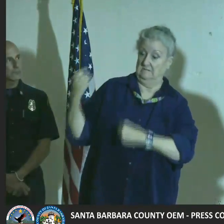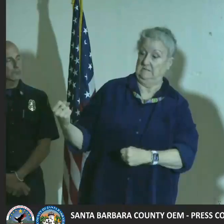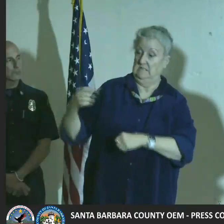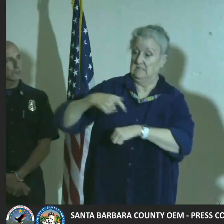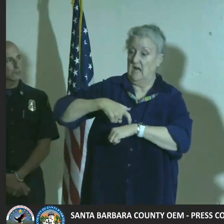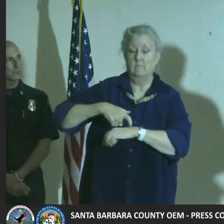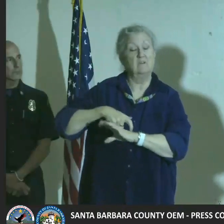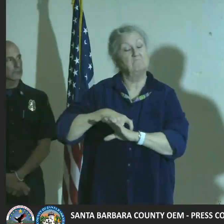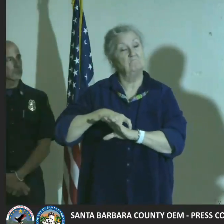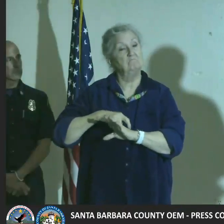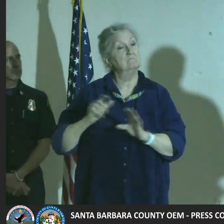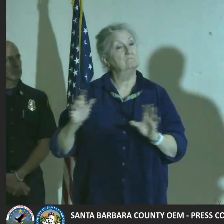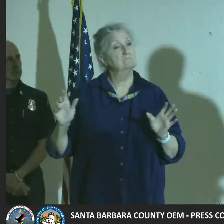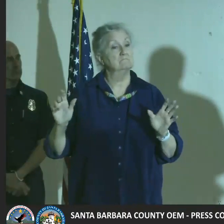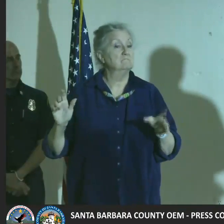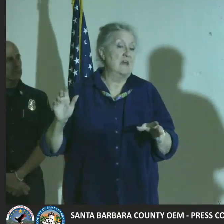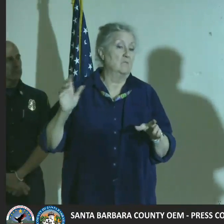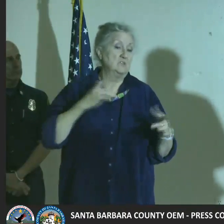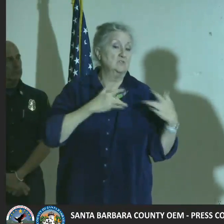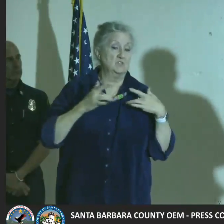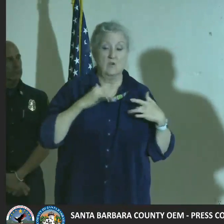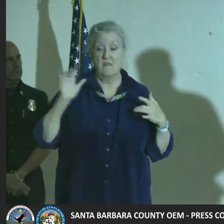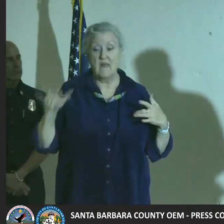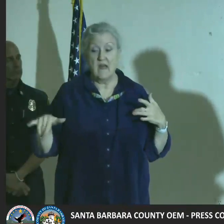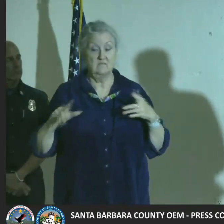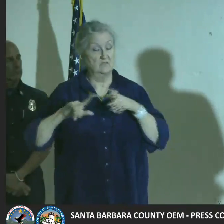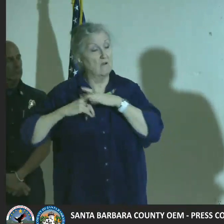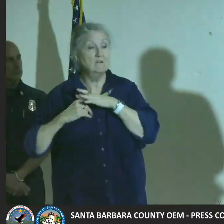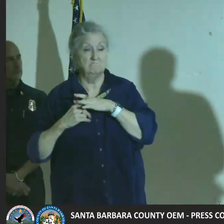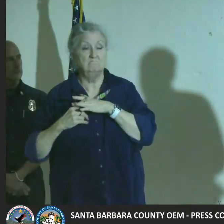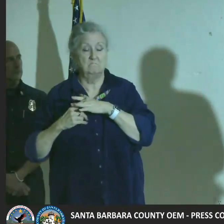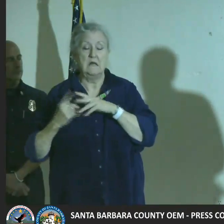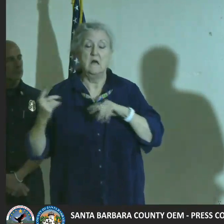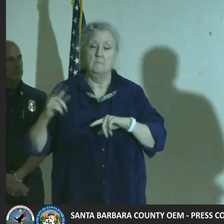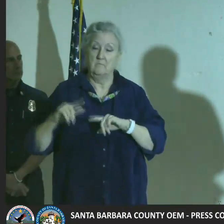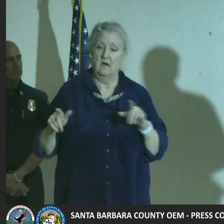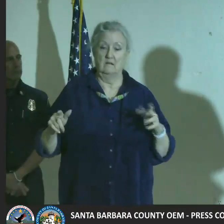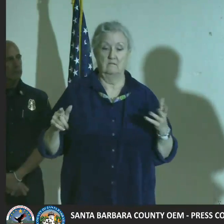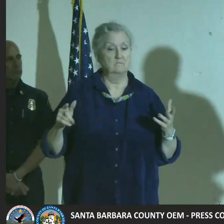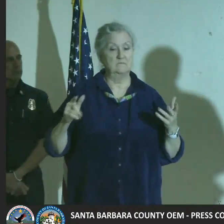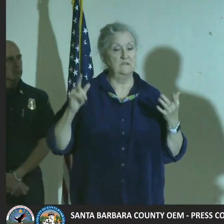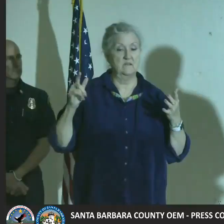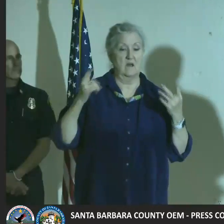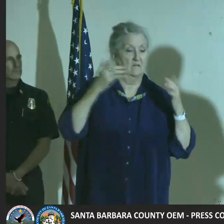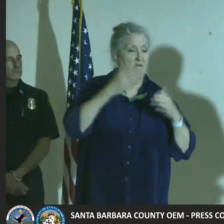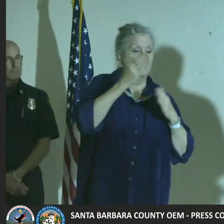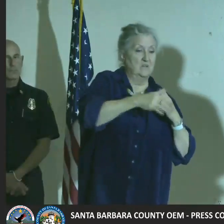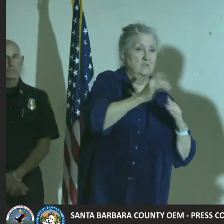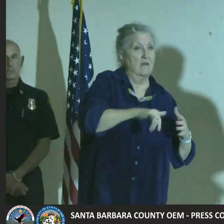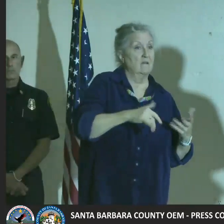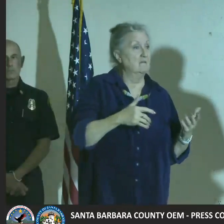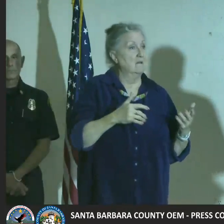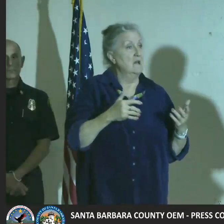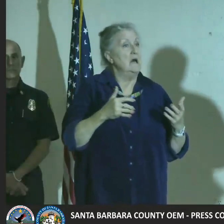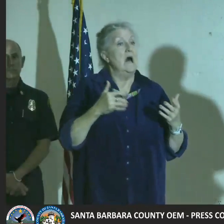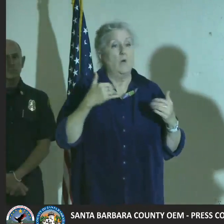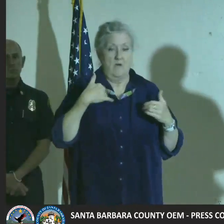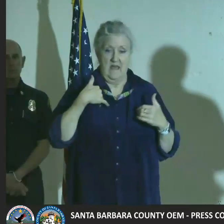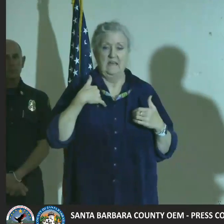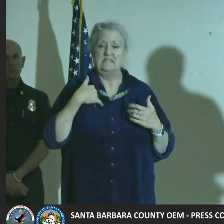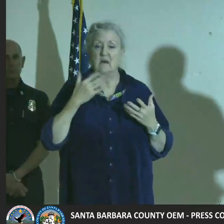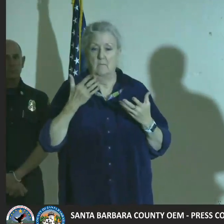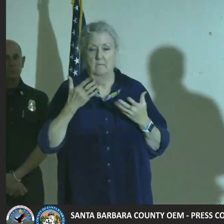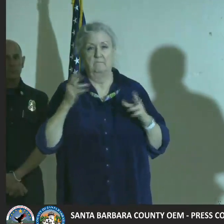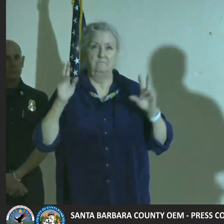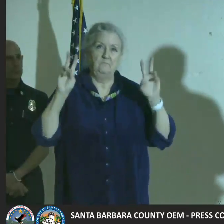period, and that was the period of concern. And we started out that way this morning. It didn't quite finish that way, but we had some pockets,